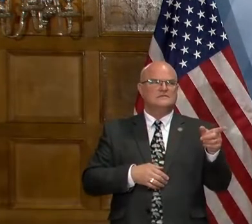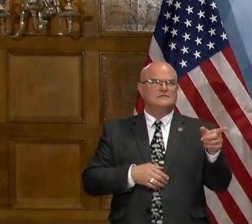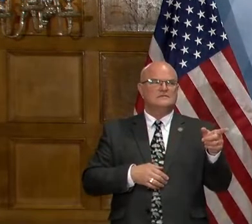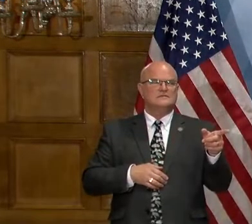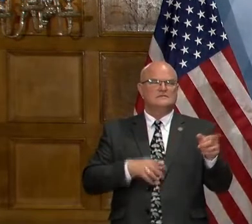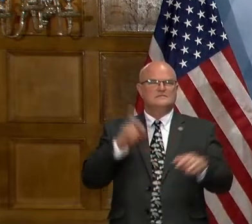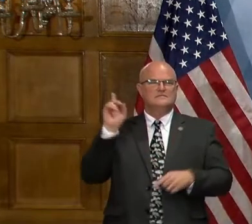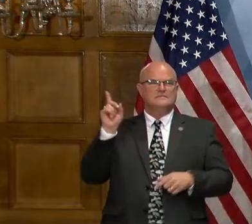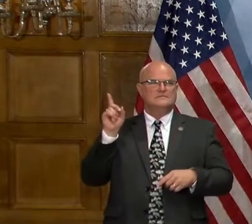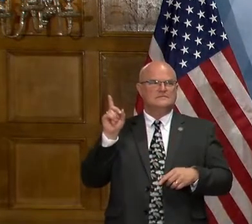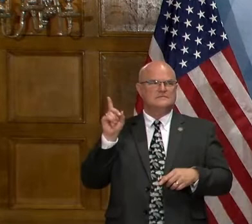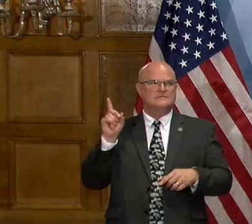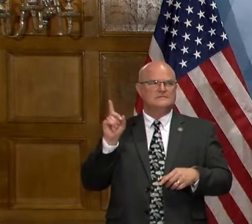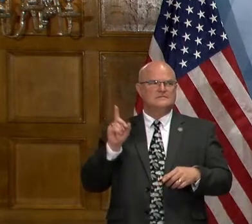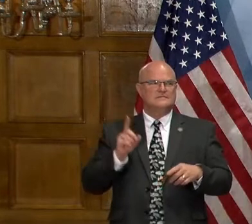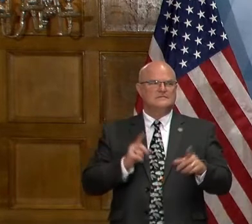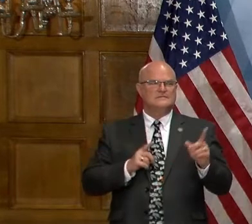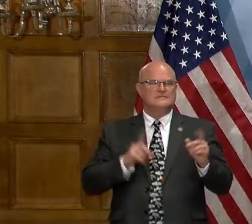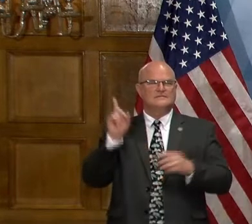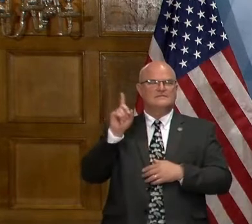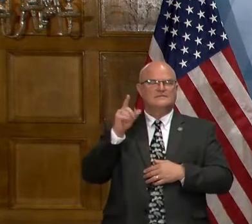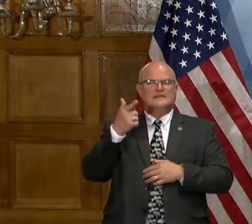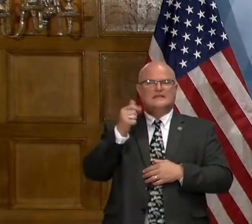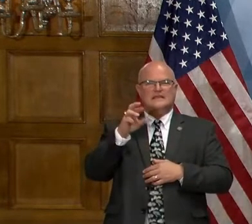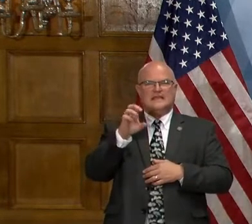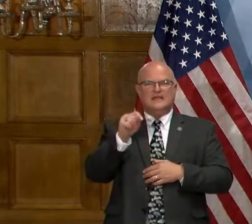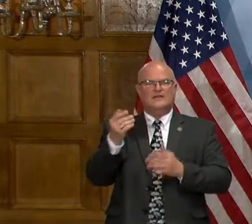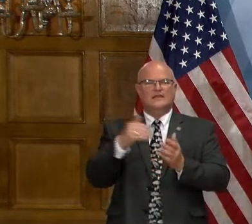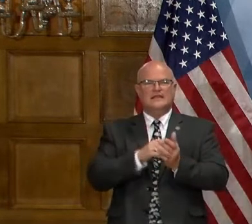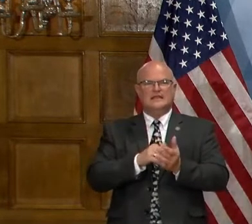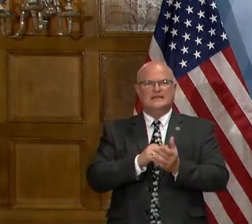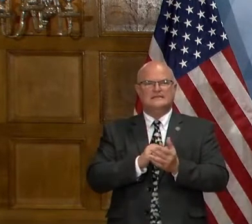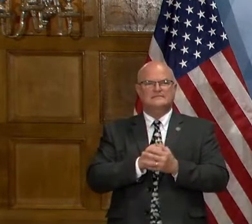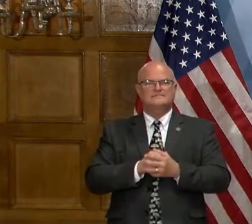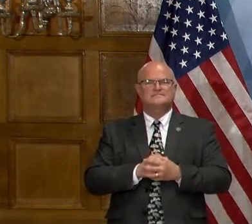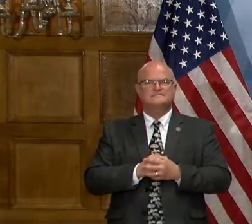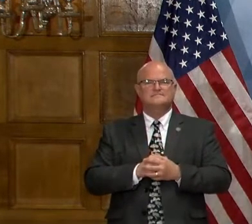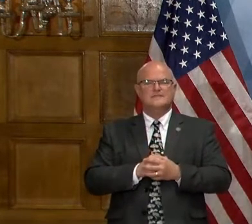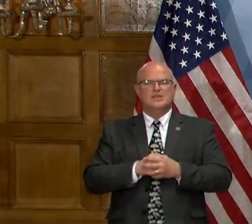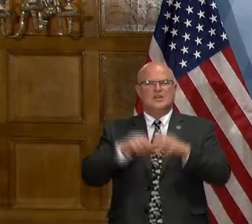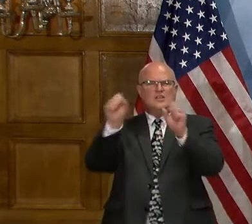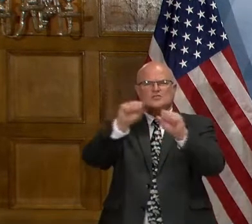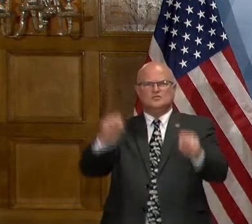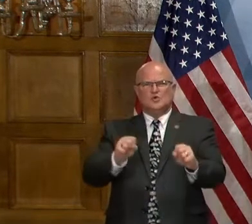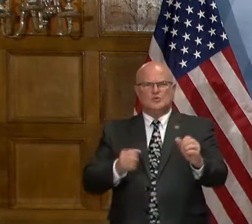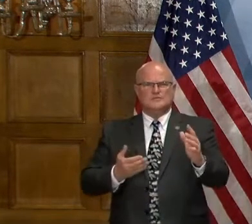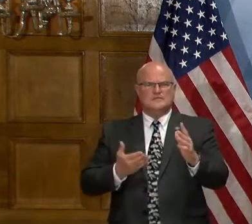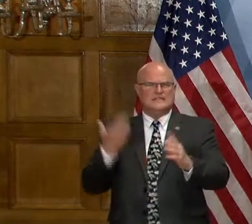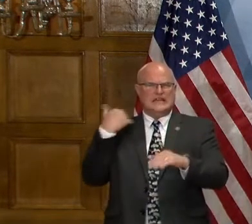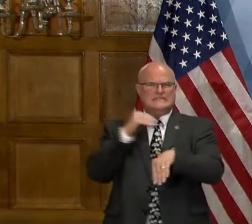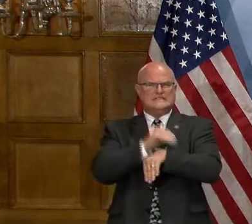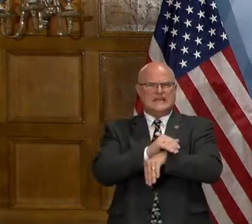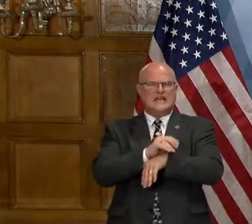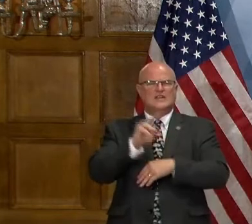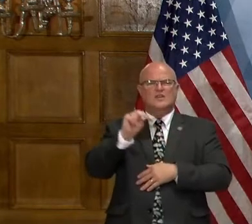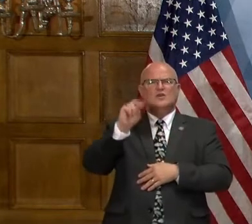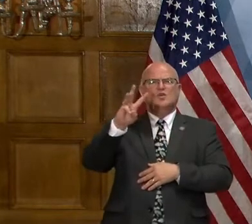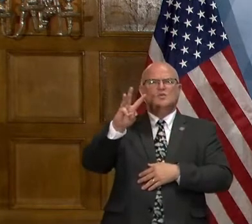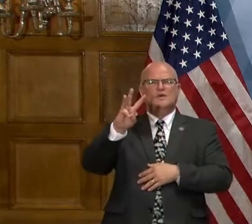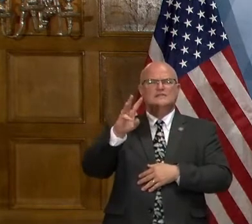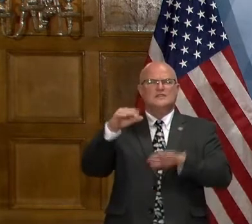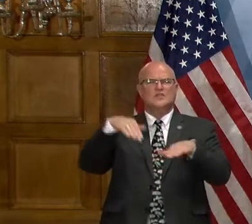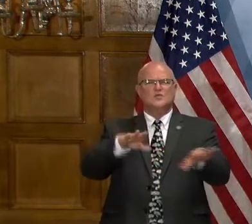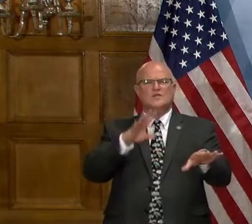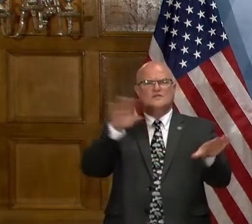Governor, this is actually Garrett again. Following the storms from last night that pushed through the northwest Arkansas, and specifically the River